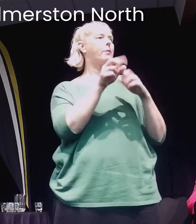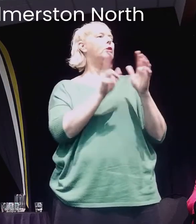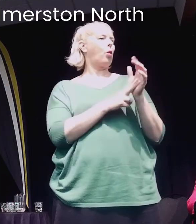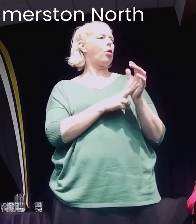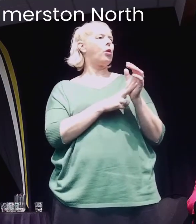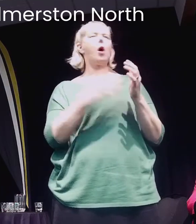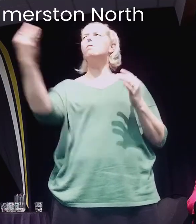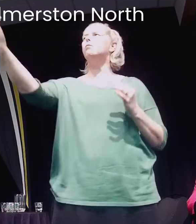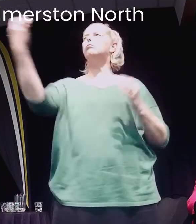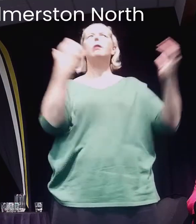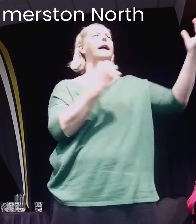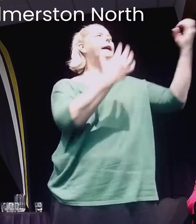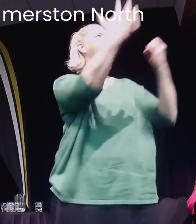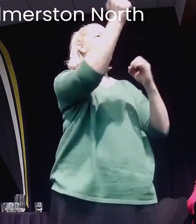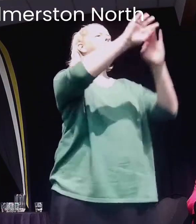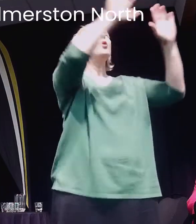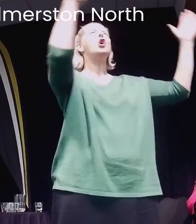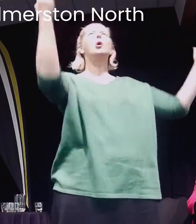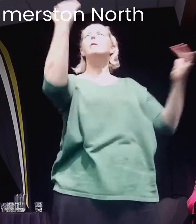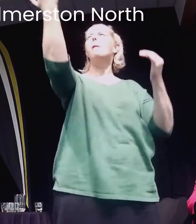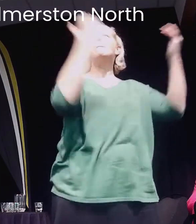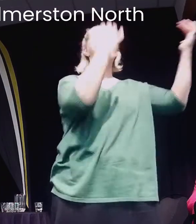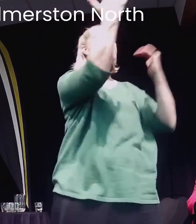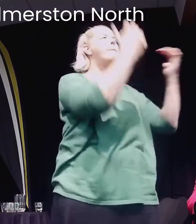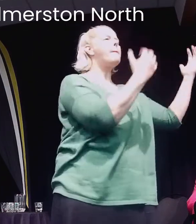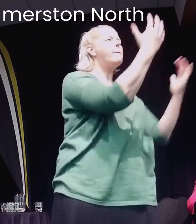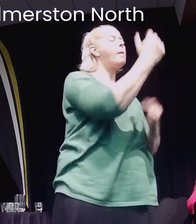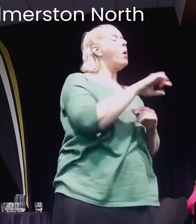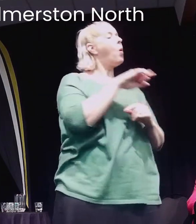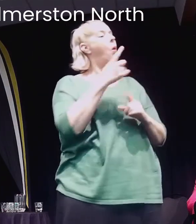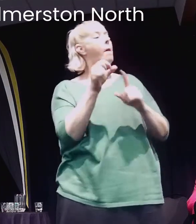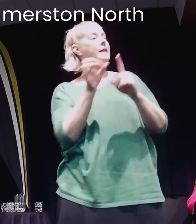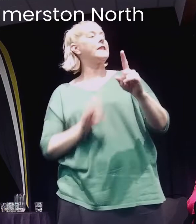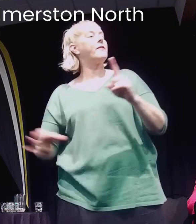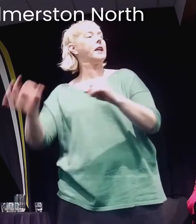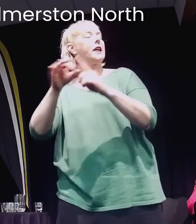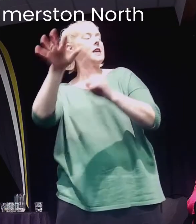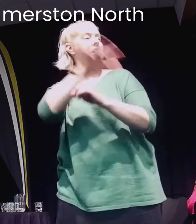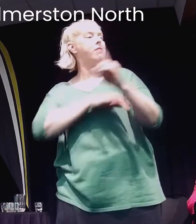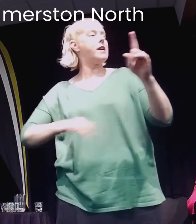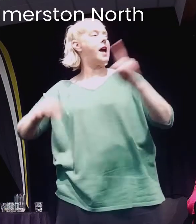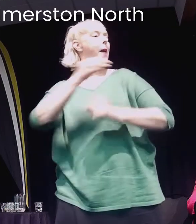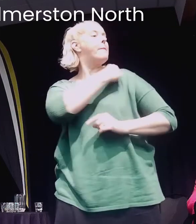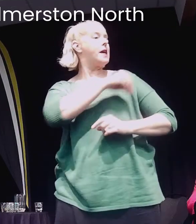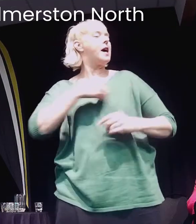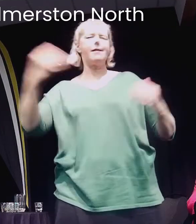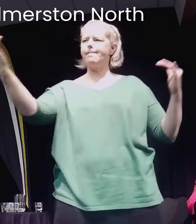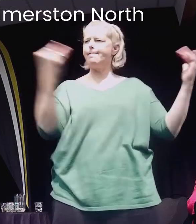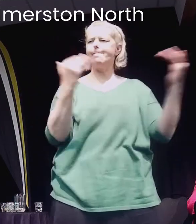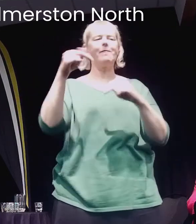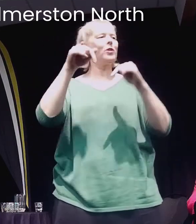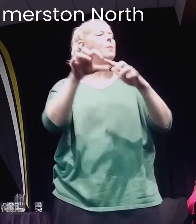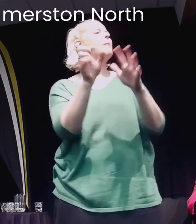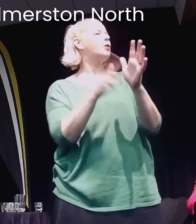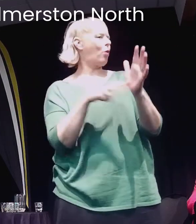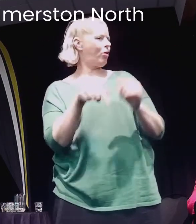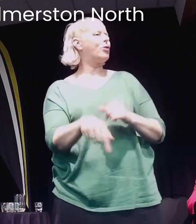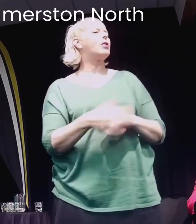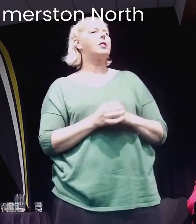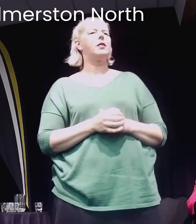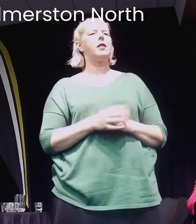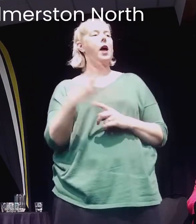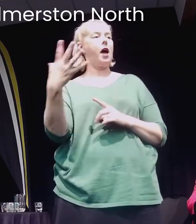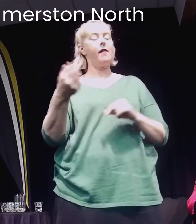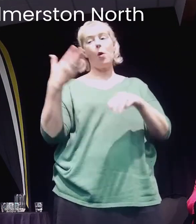the world or in South Pacific area to Palmerston North. And having a workshop